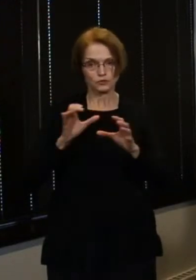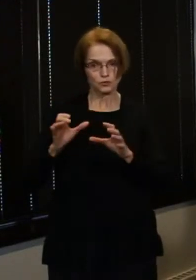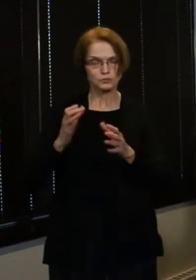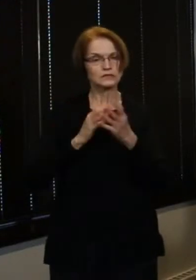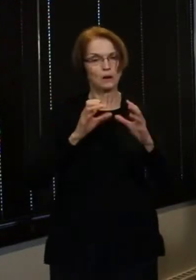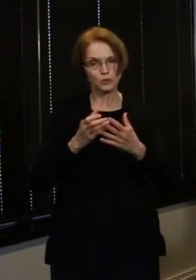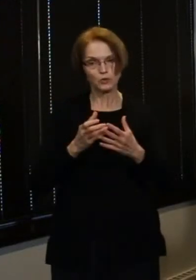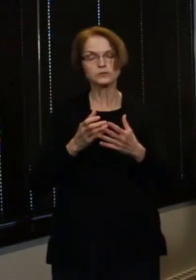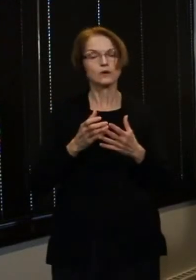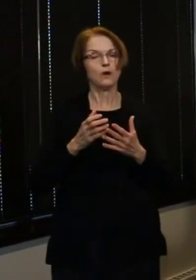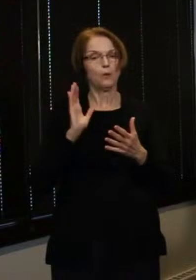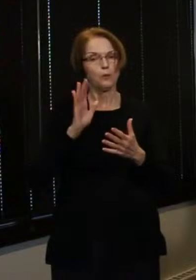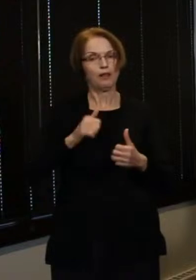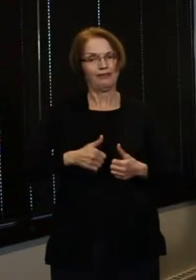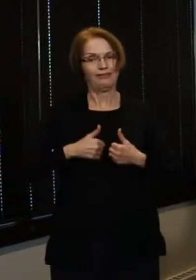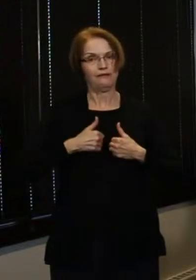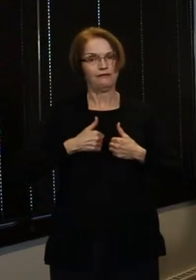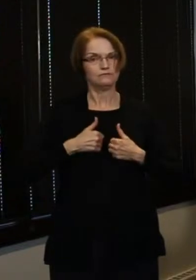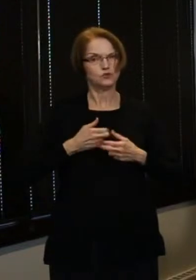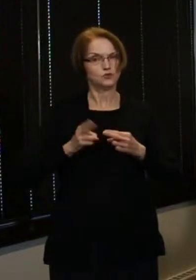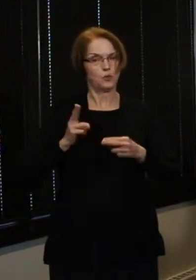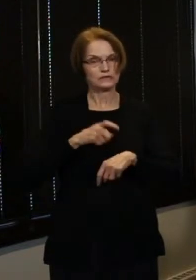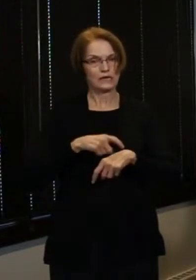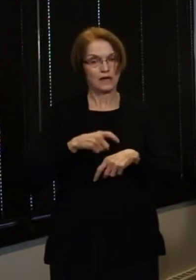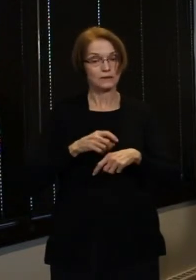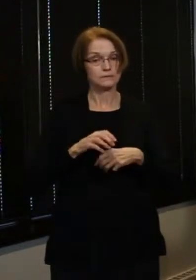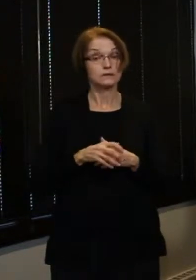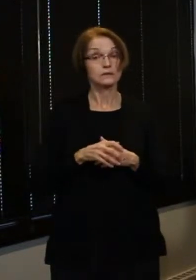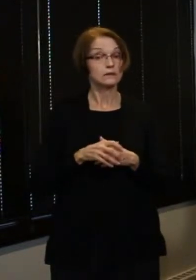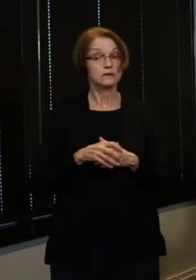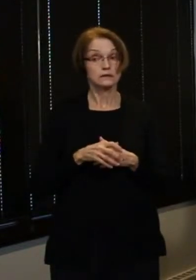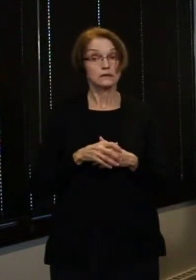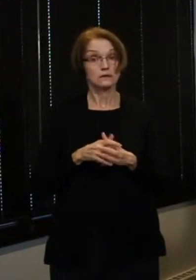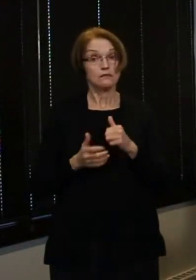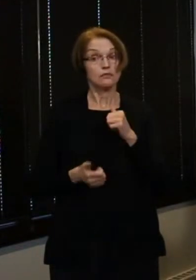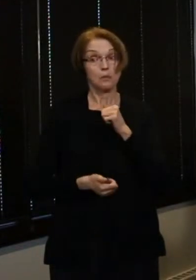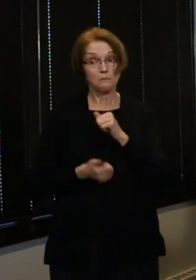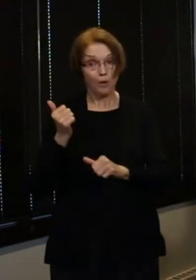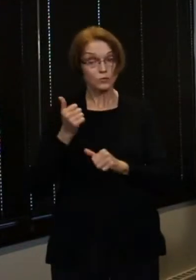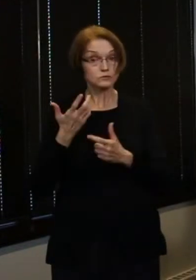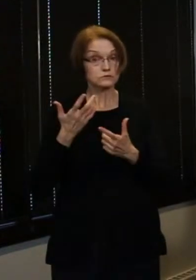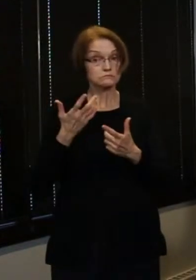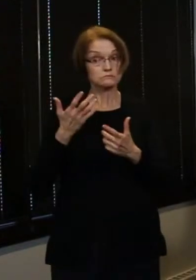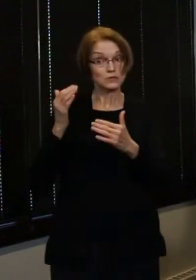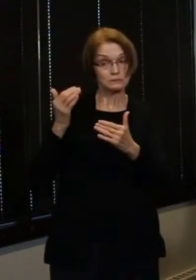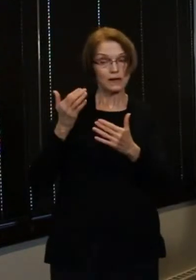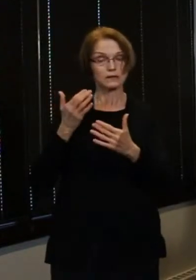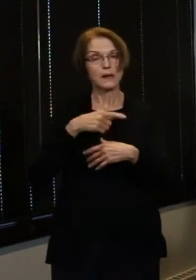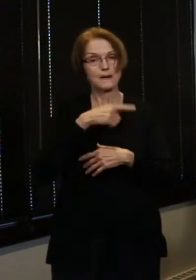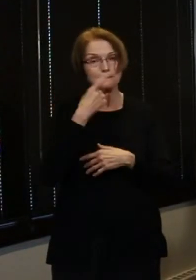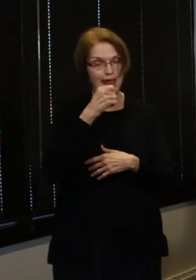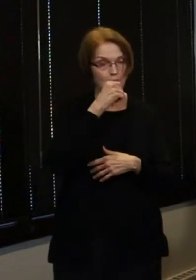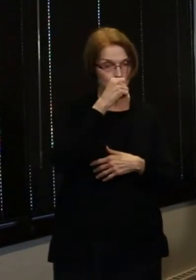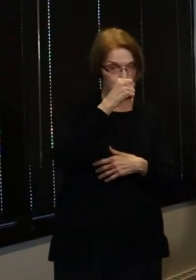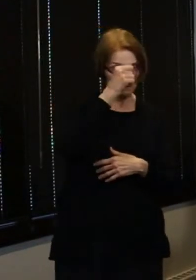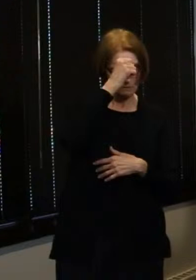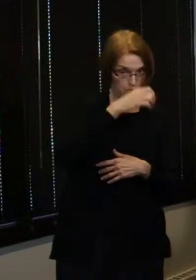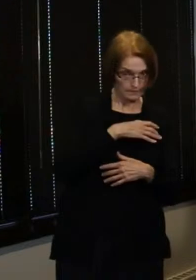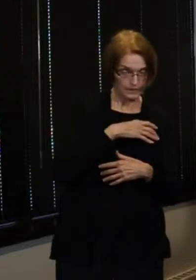life expectancy are among Black men and Hispanic men, followed by Black women and Hispanic